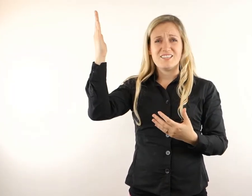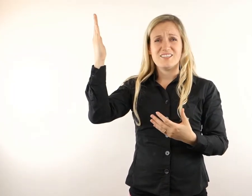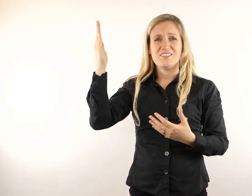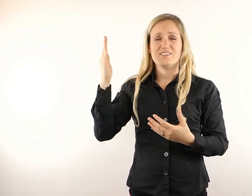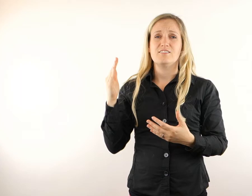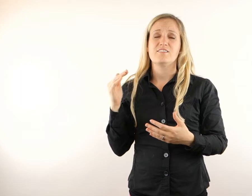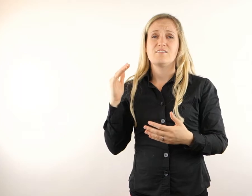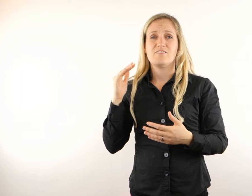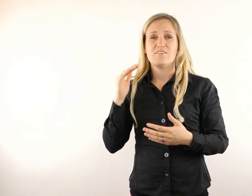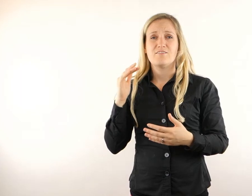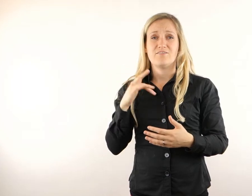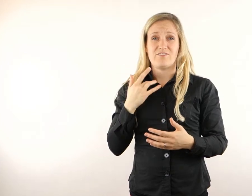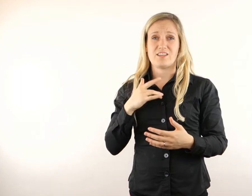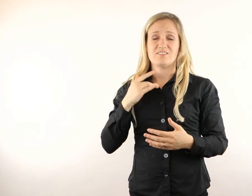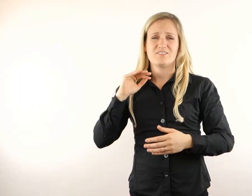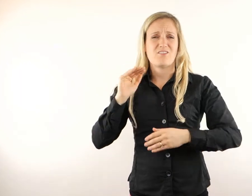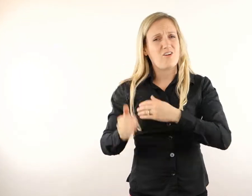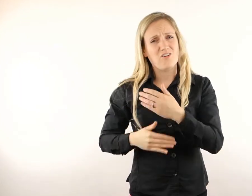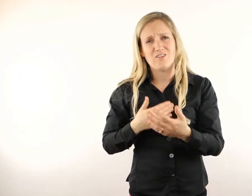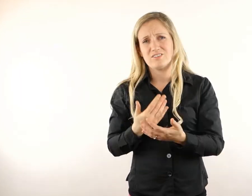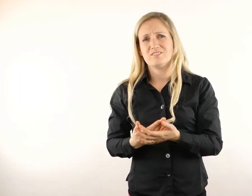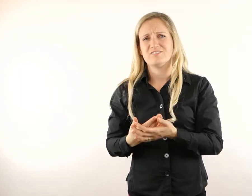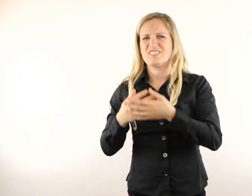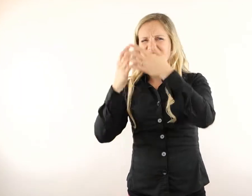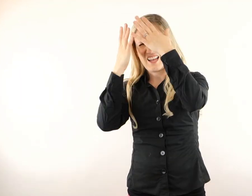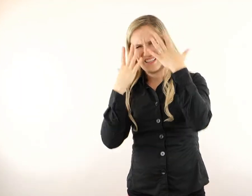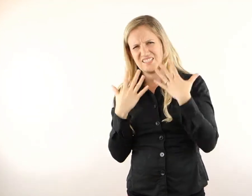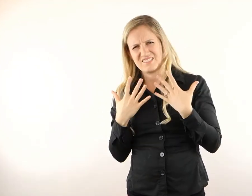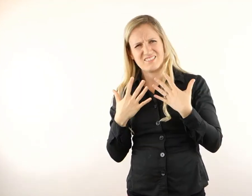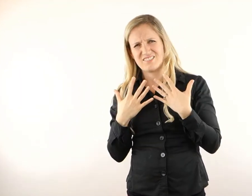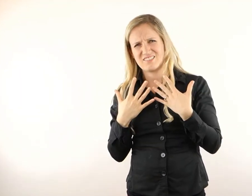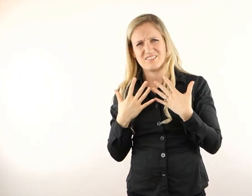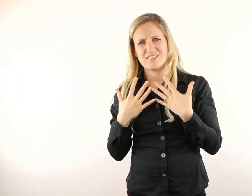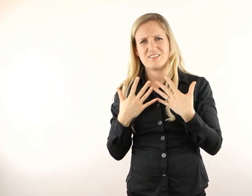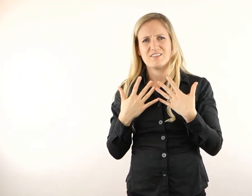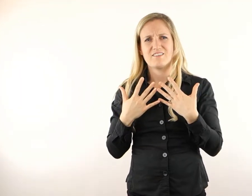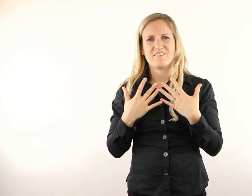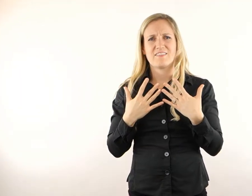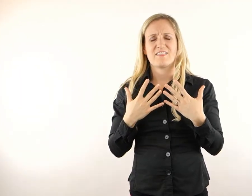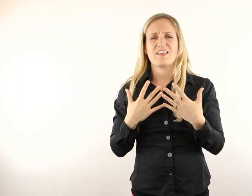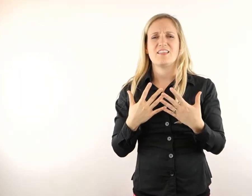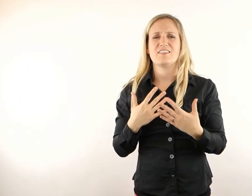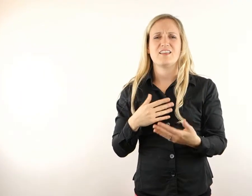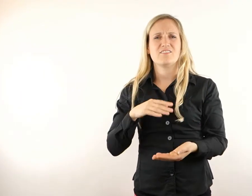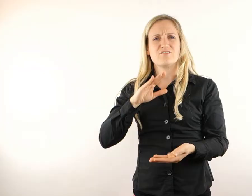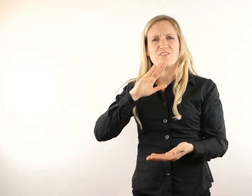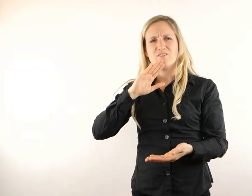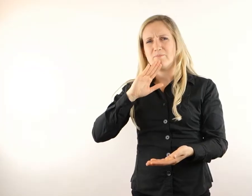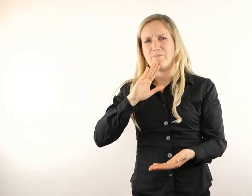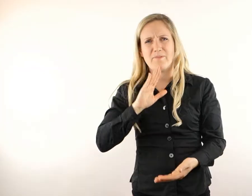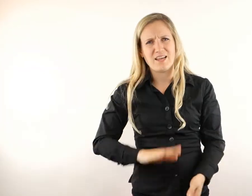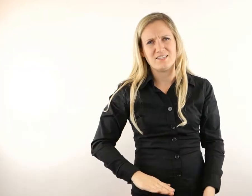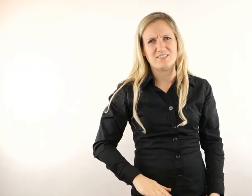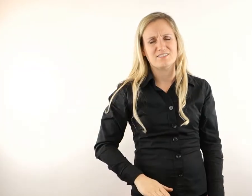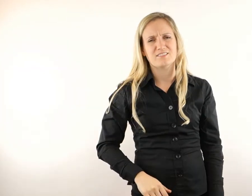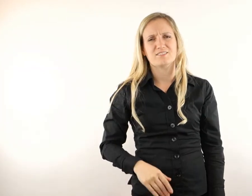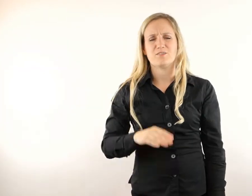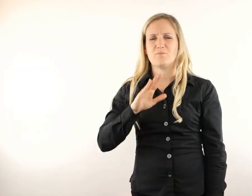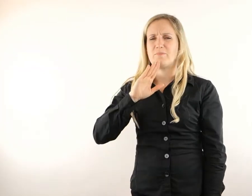He felt all the sadness. And then all the badness. So